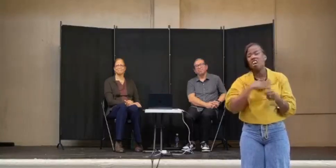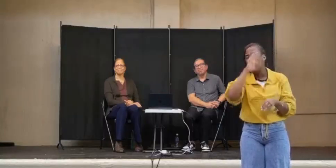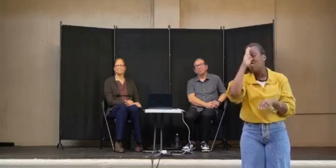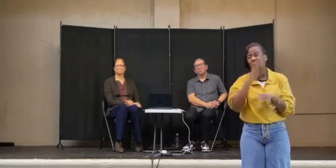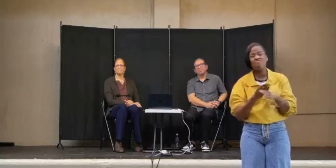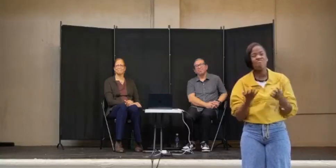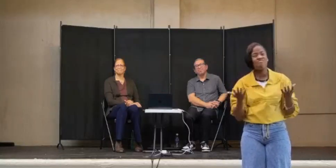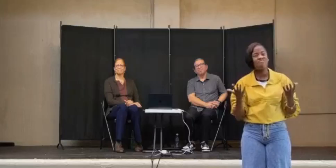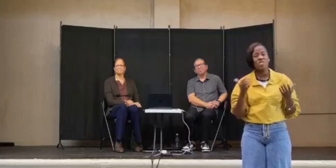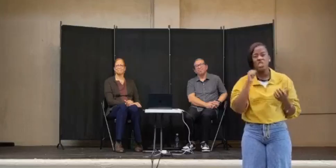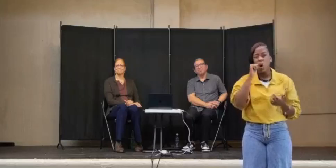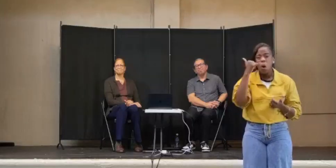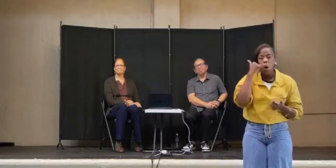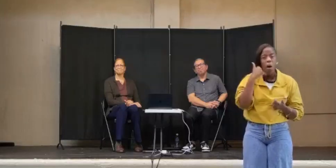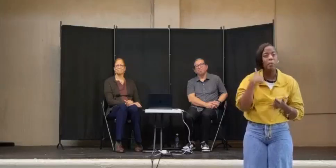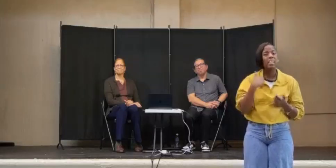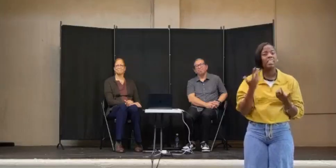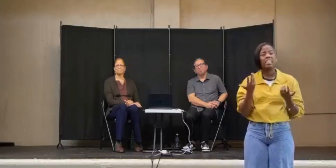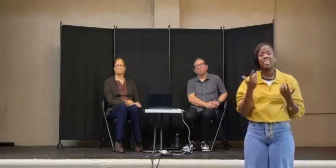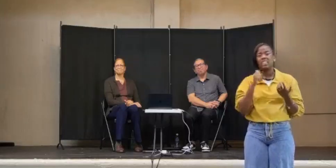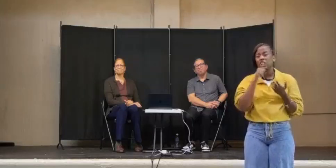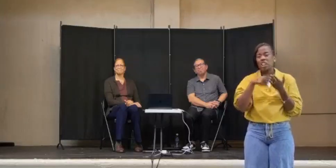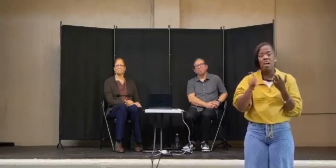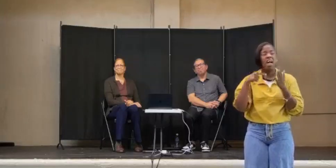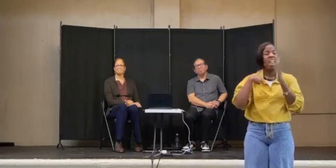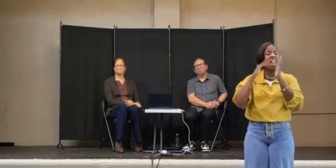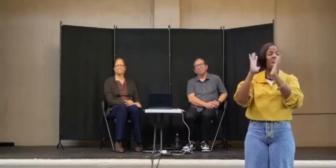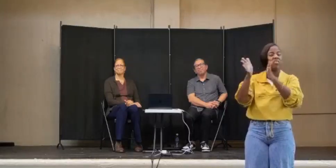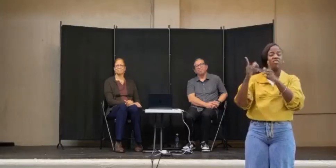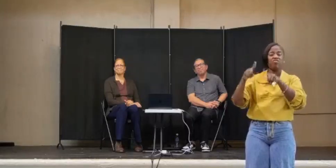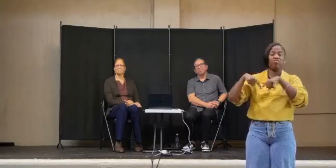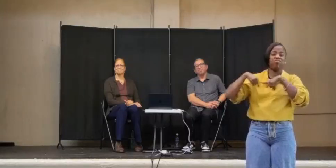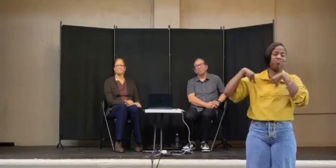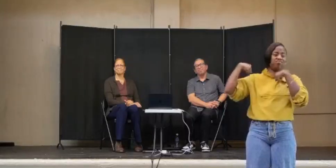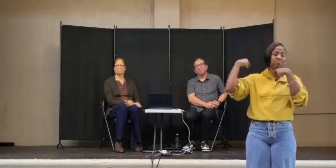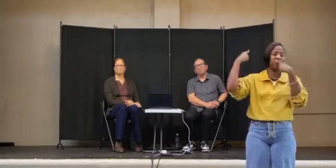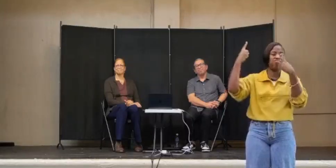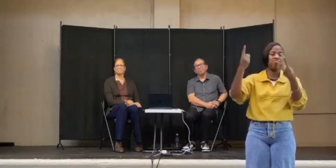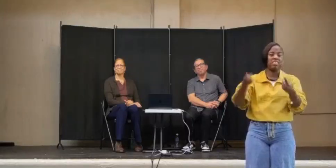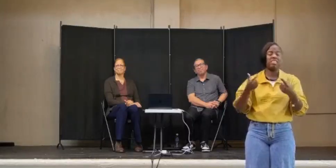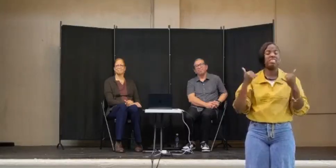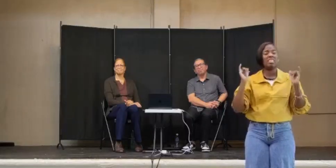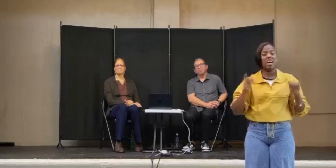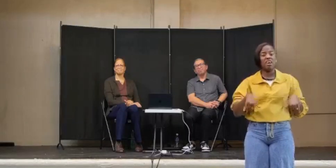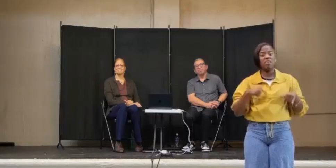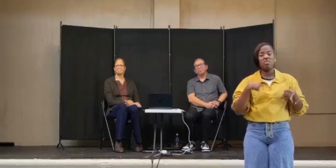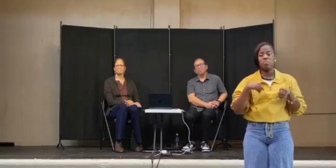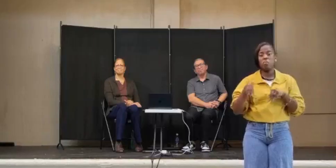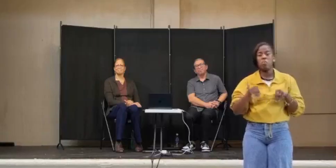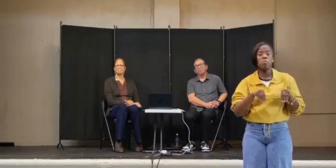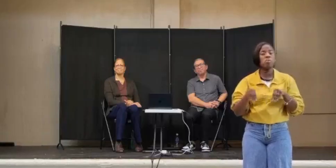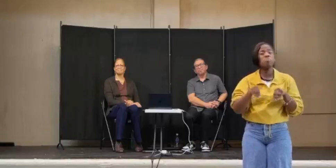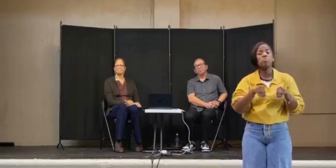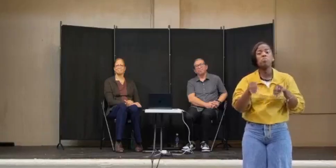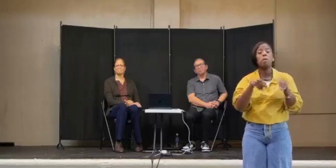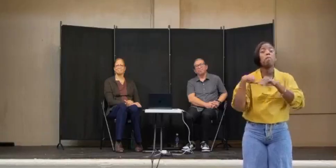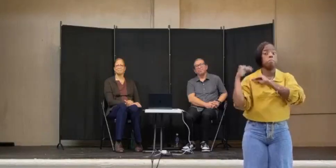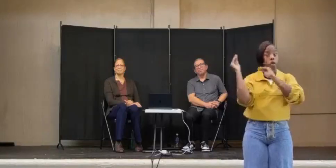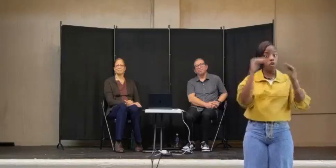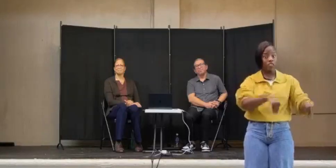like I haven't been on good terms with my son. Since then, he doesn't call me, he doesn't check in on me. And